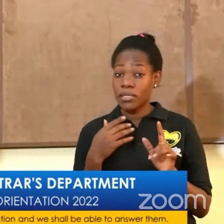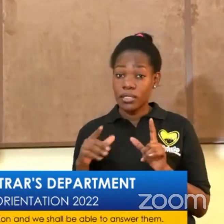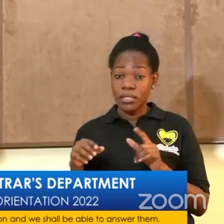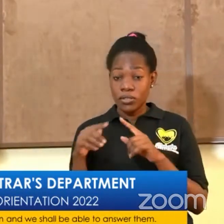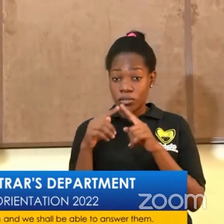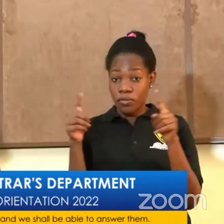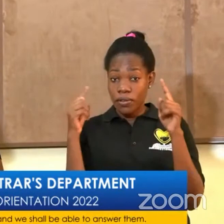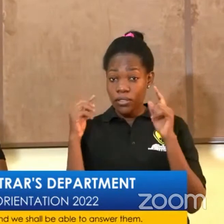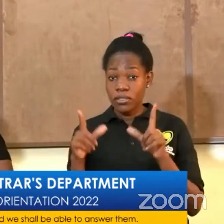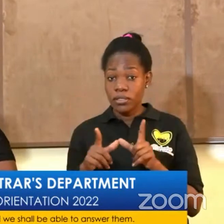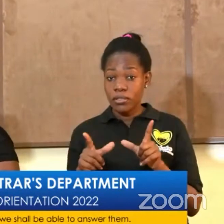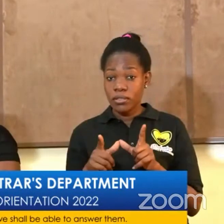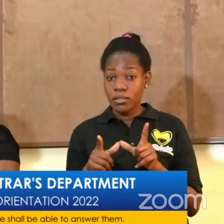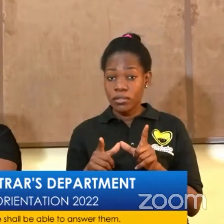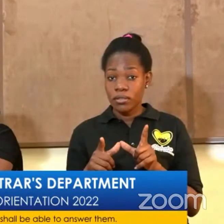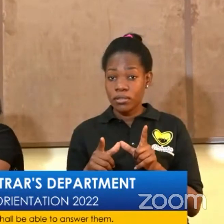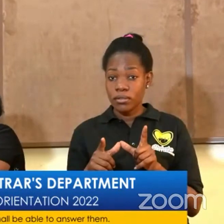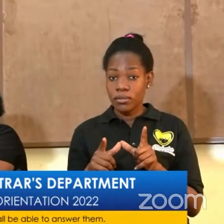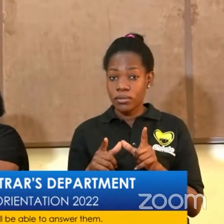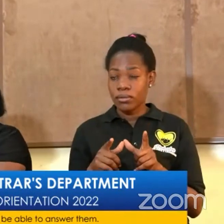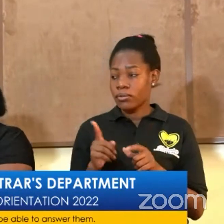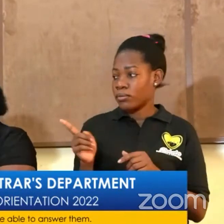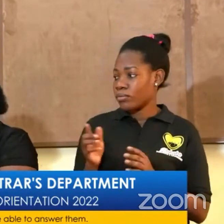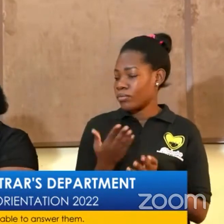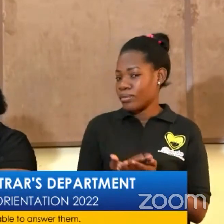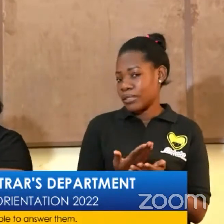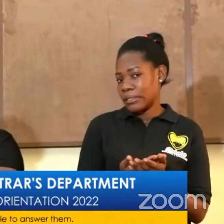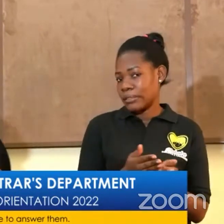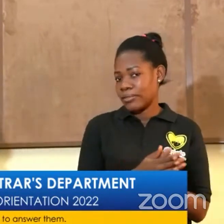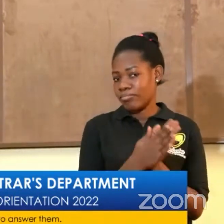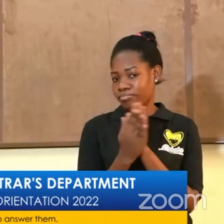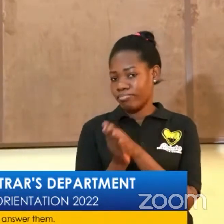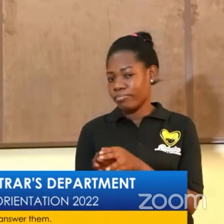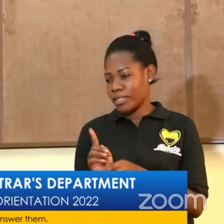Dear exams, you are the best person to answer this question.